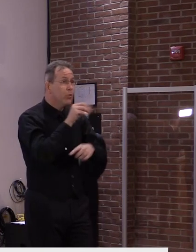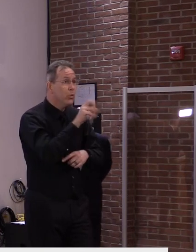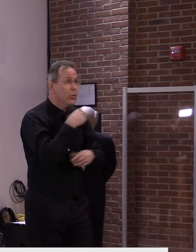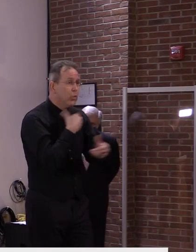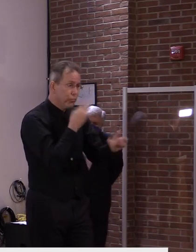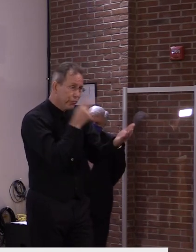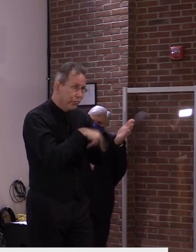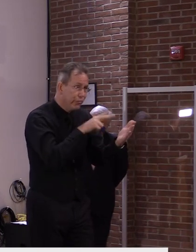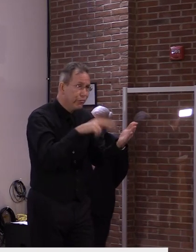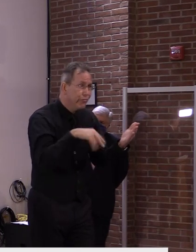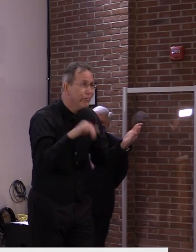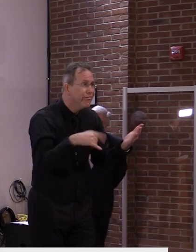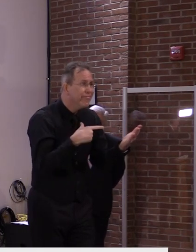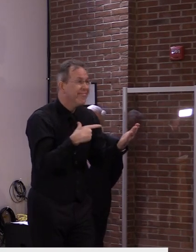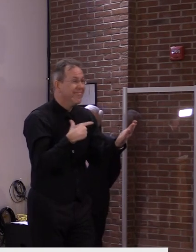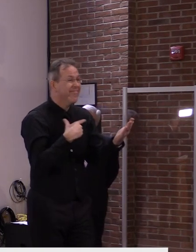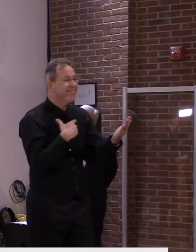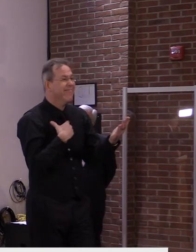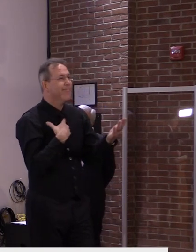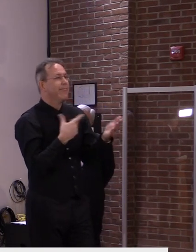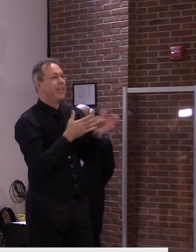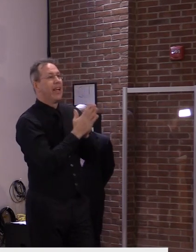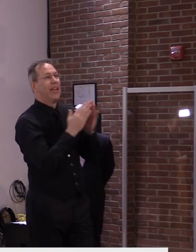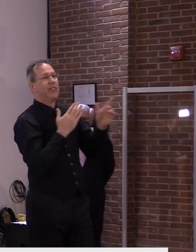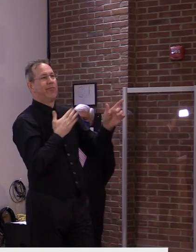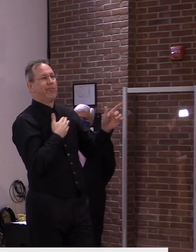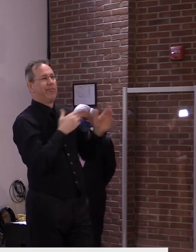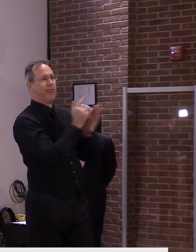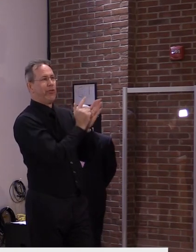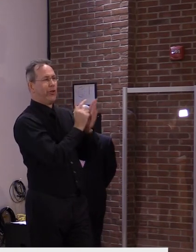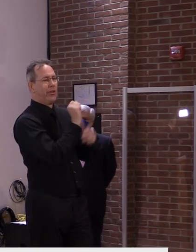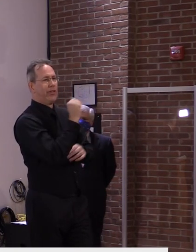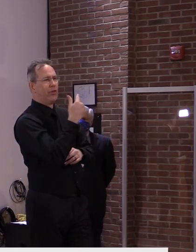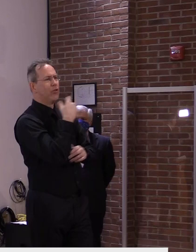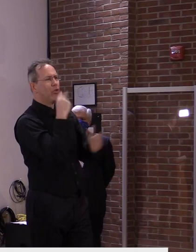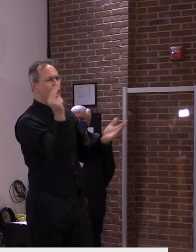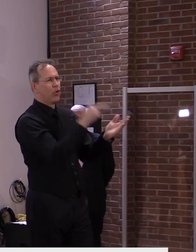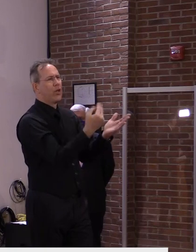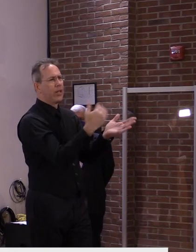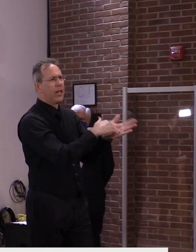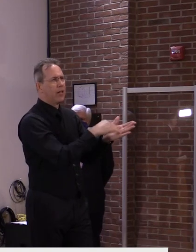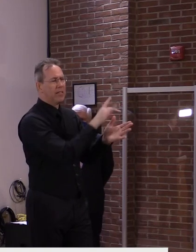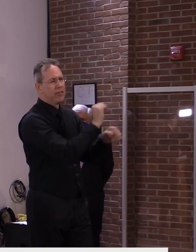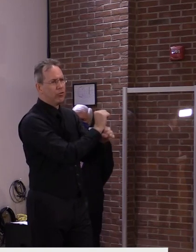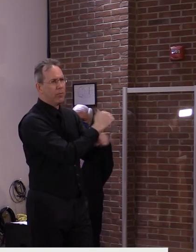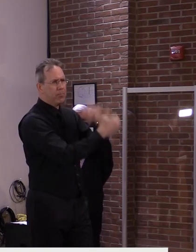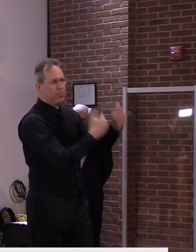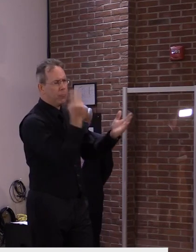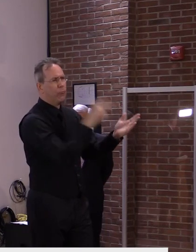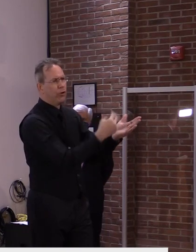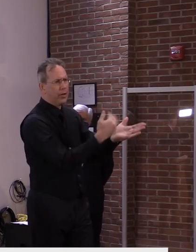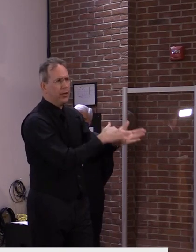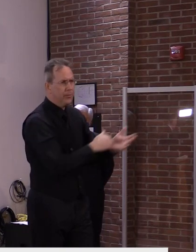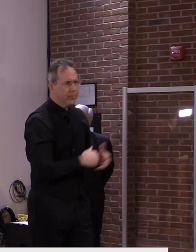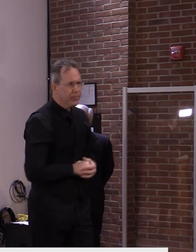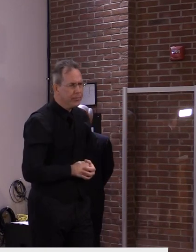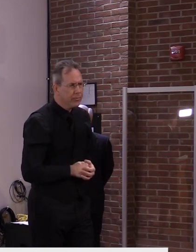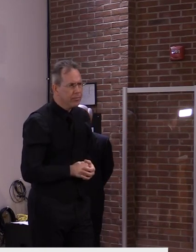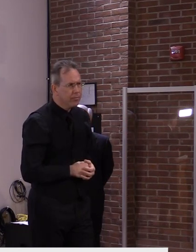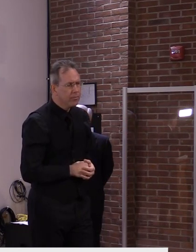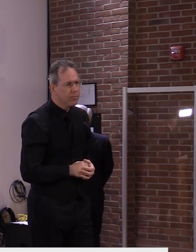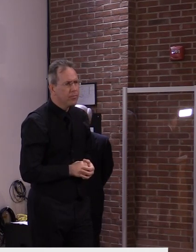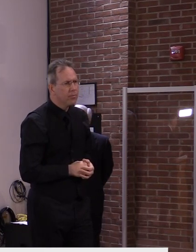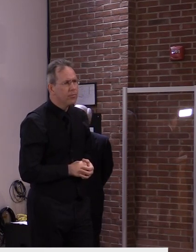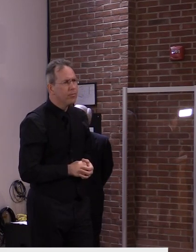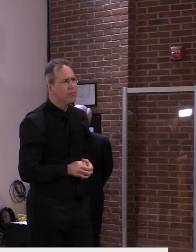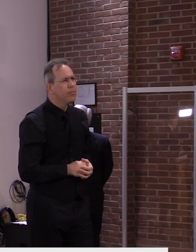General, T.J. Donovan, to take another look, and he did, thankfully. And I believe there's been two out of the three cases that he